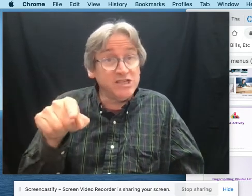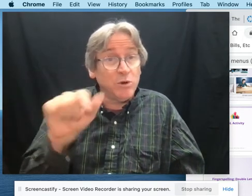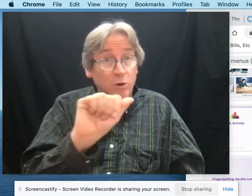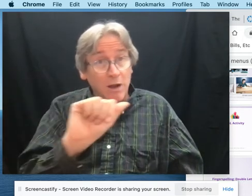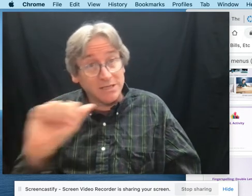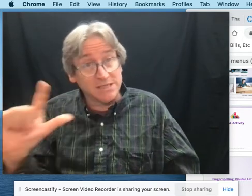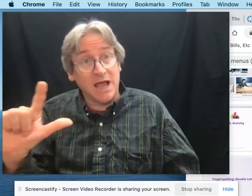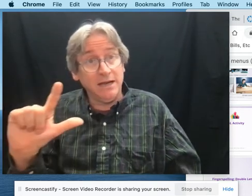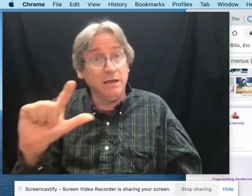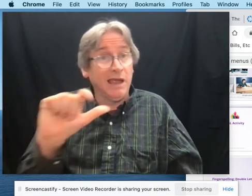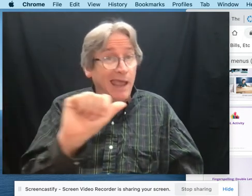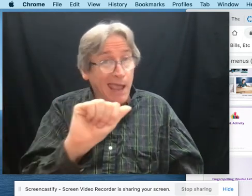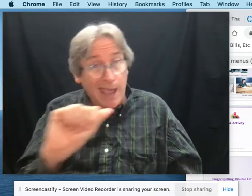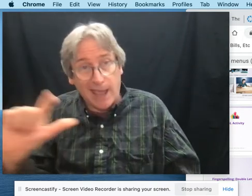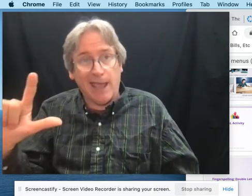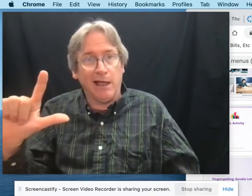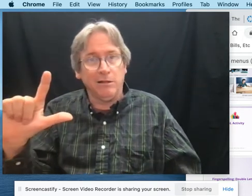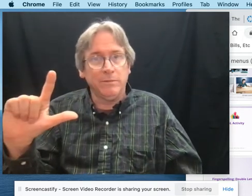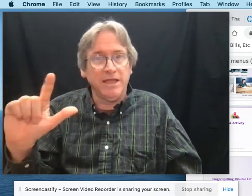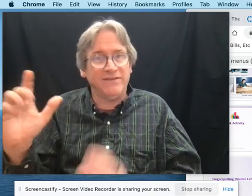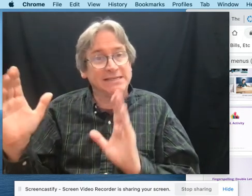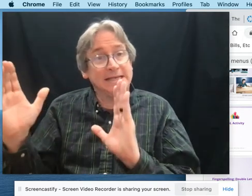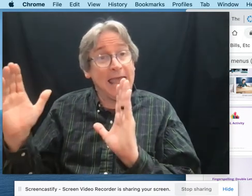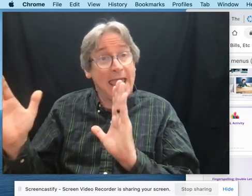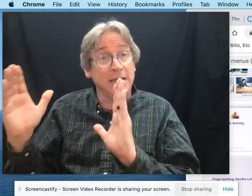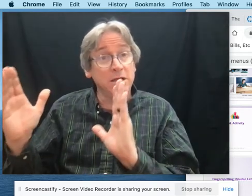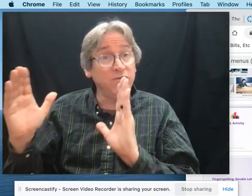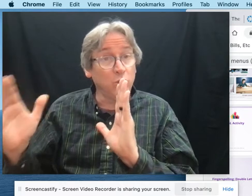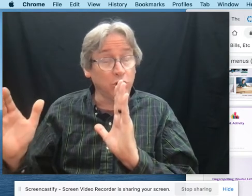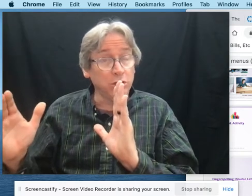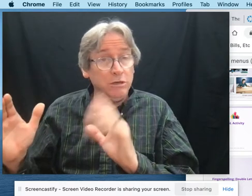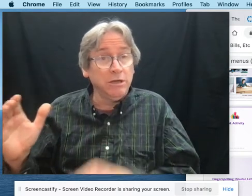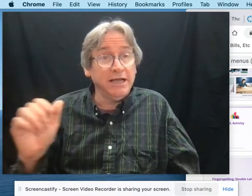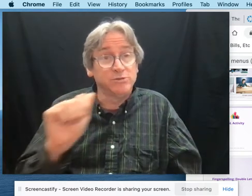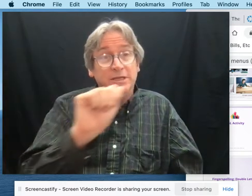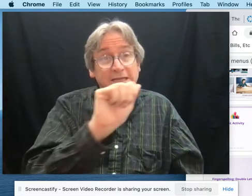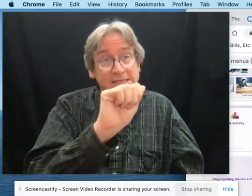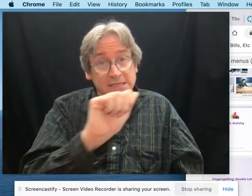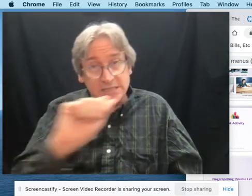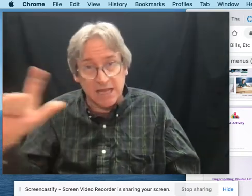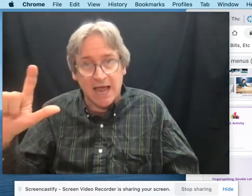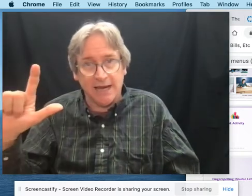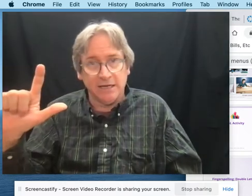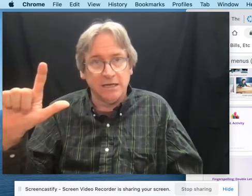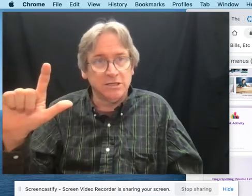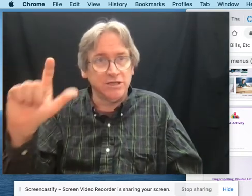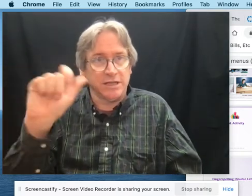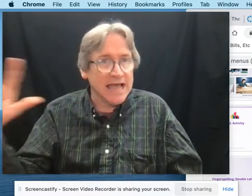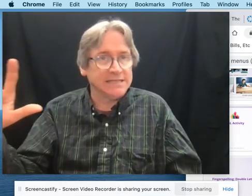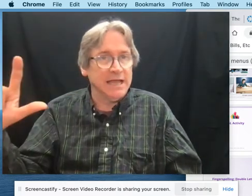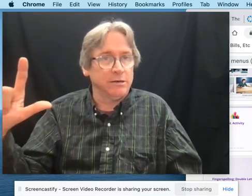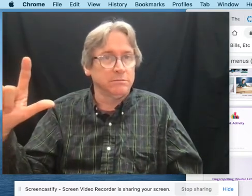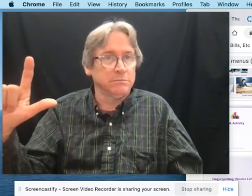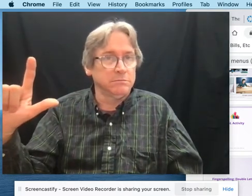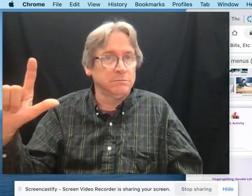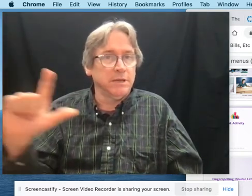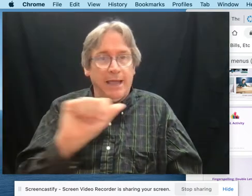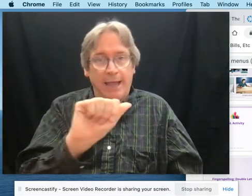This is one where I would slide, A-A-L. If it's at the end of a word, it's really easy to slide to the last